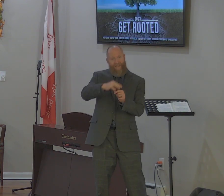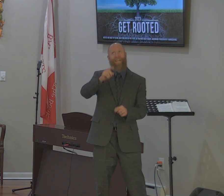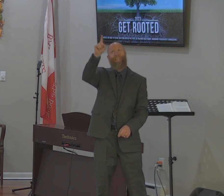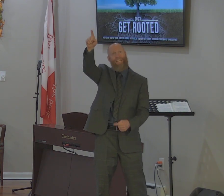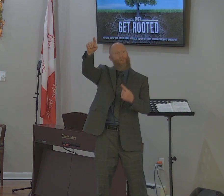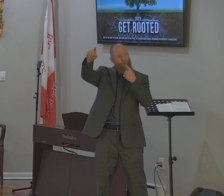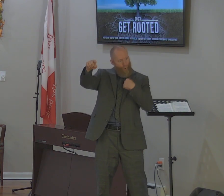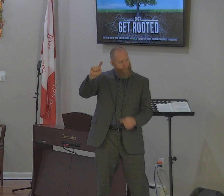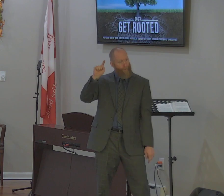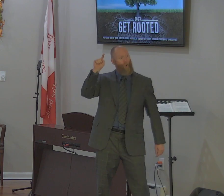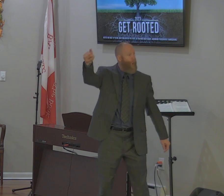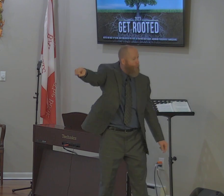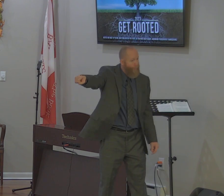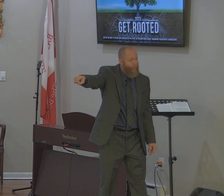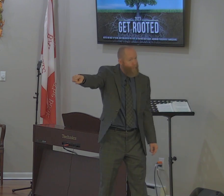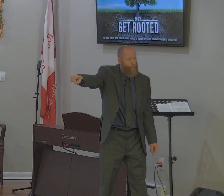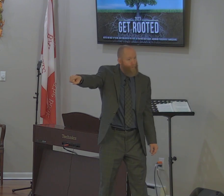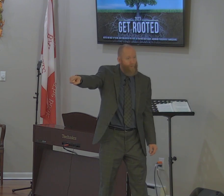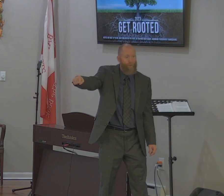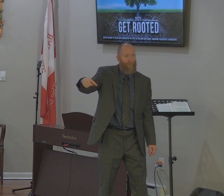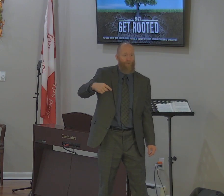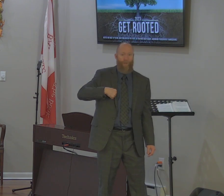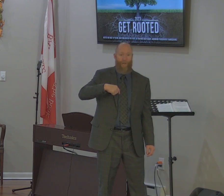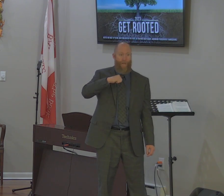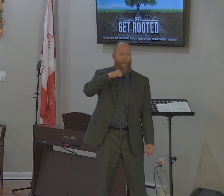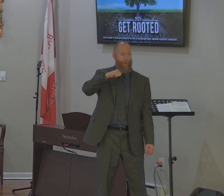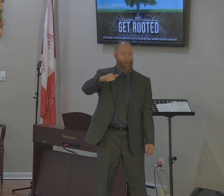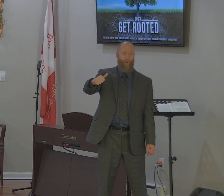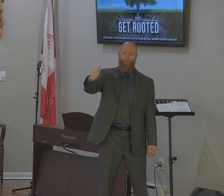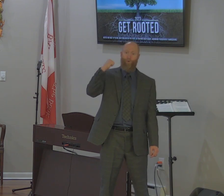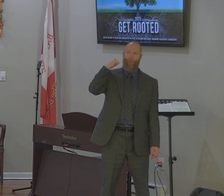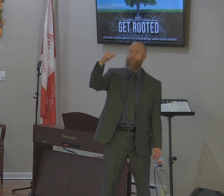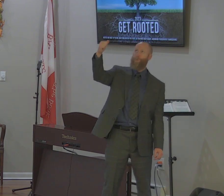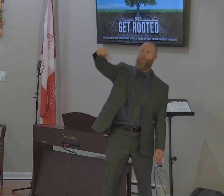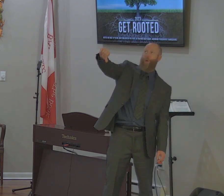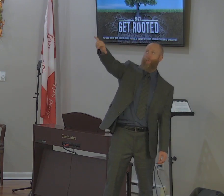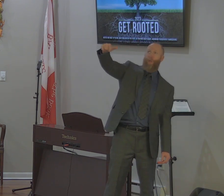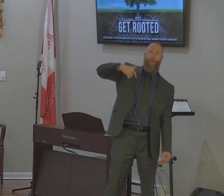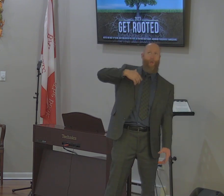there to reach the Cameroonians. He had faith that, okay, I'm going to go obey God.